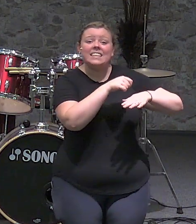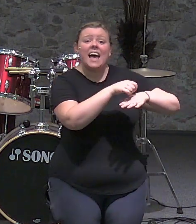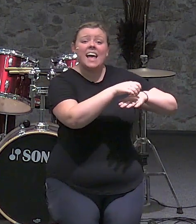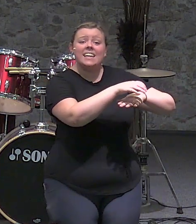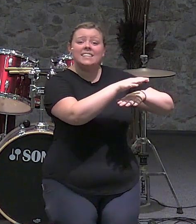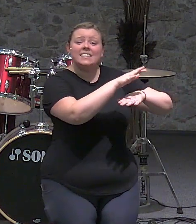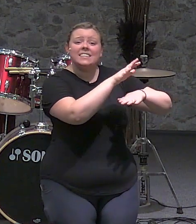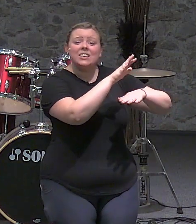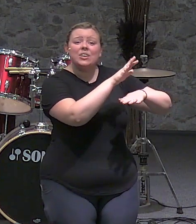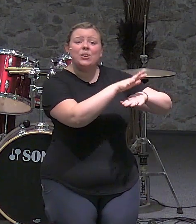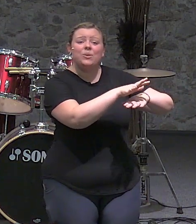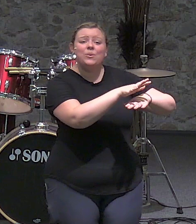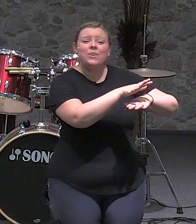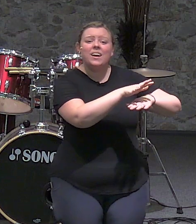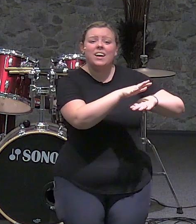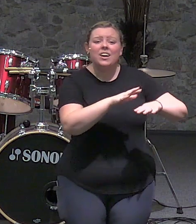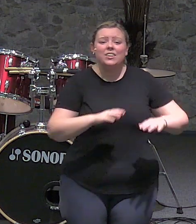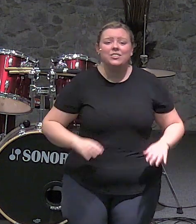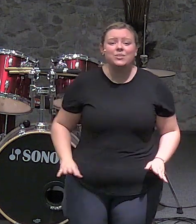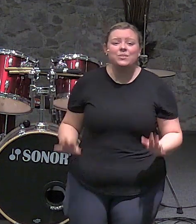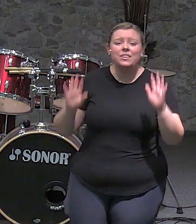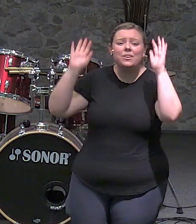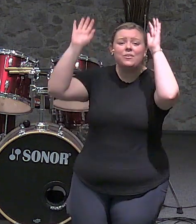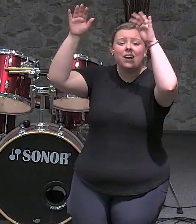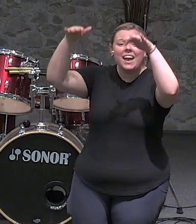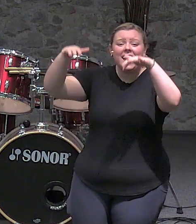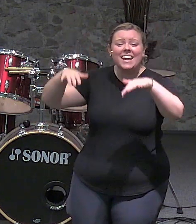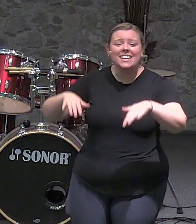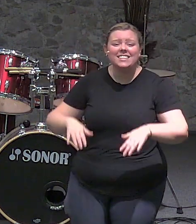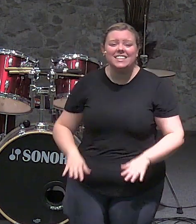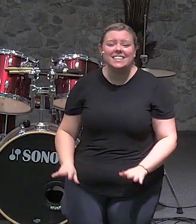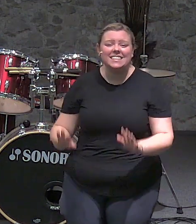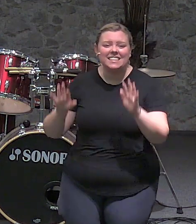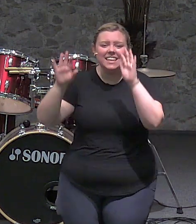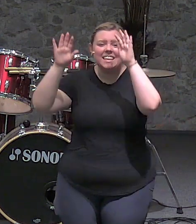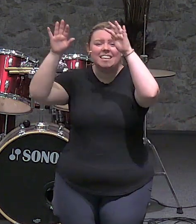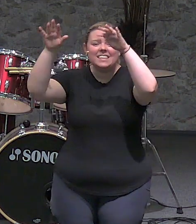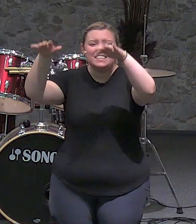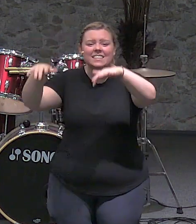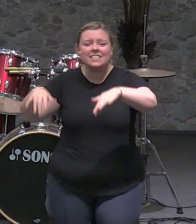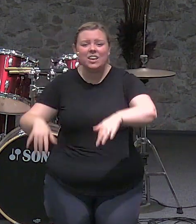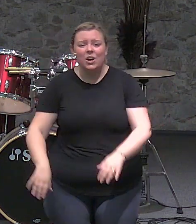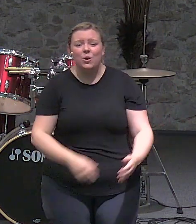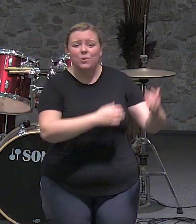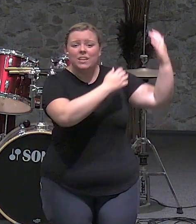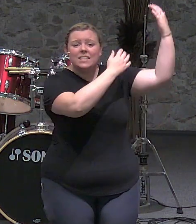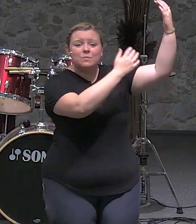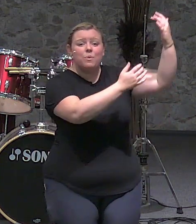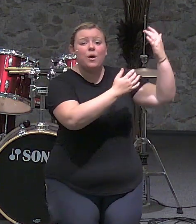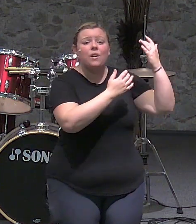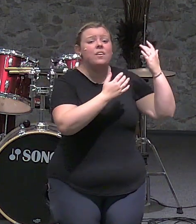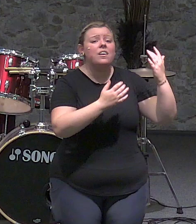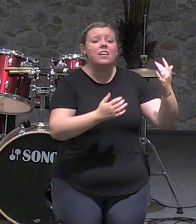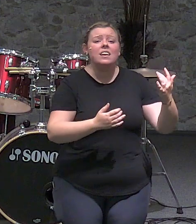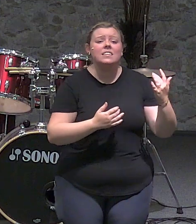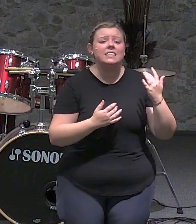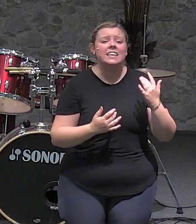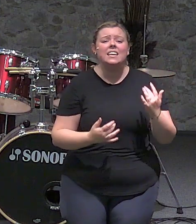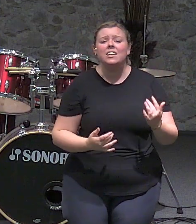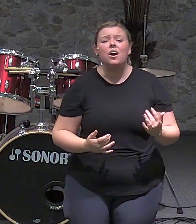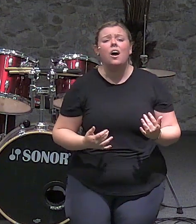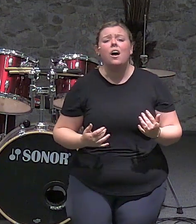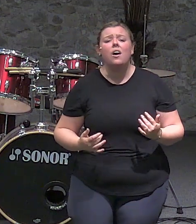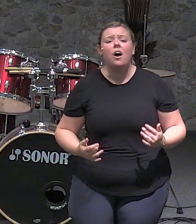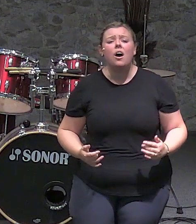If he sends you to the raging seas, would his